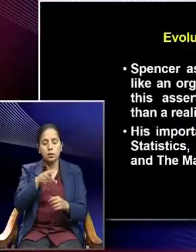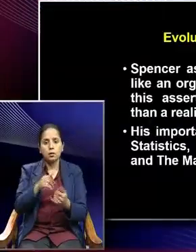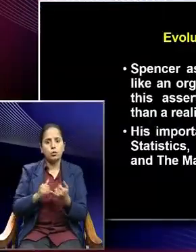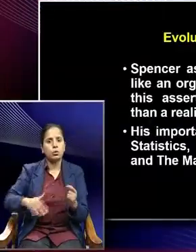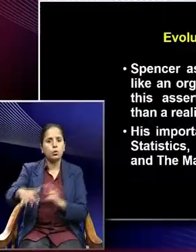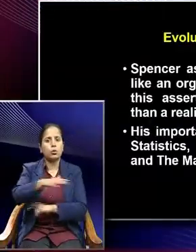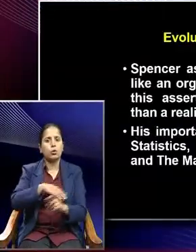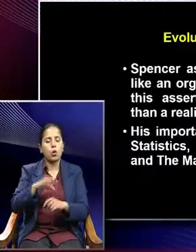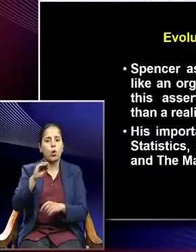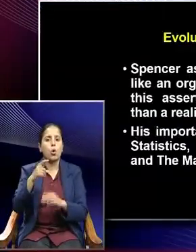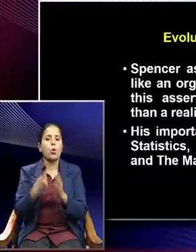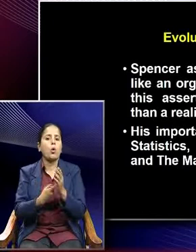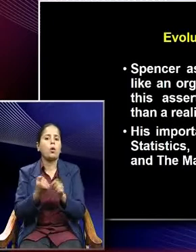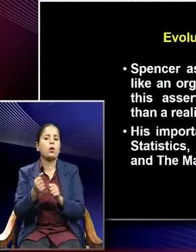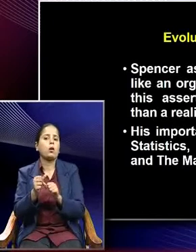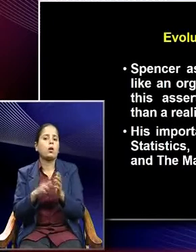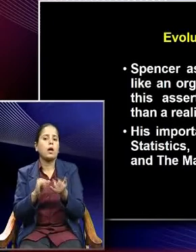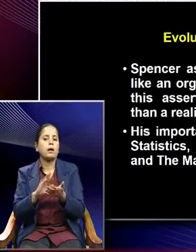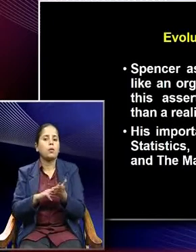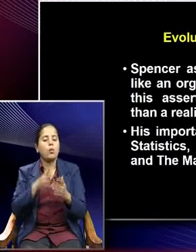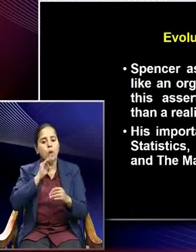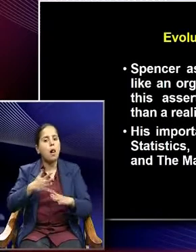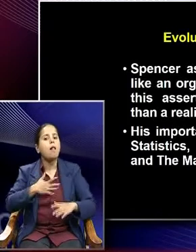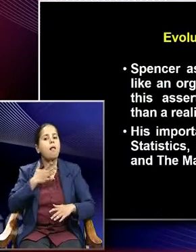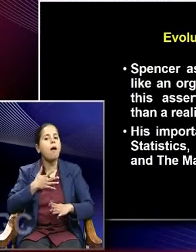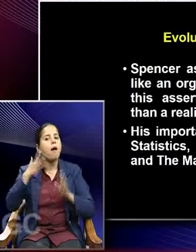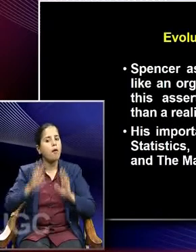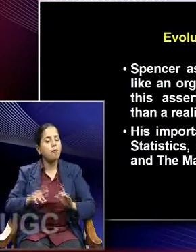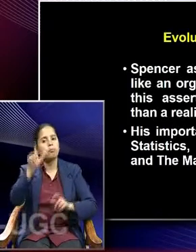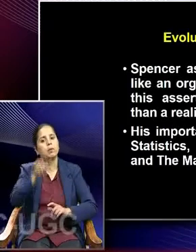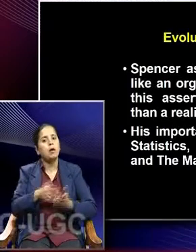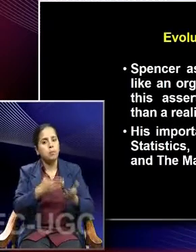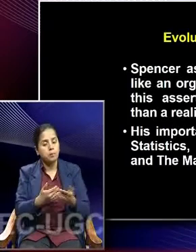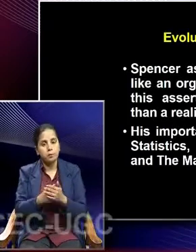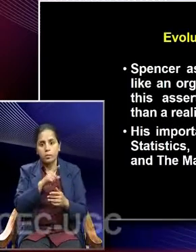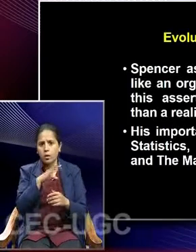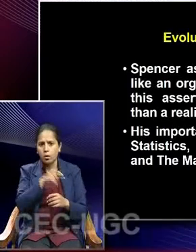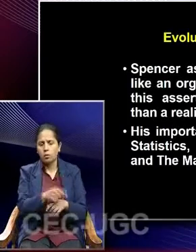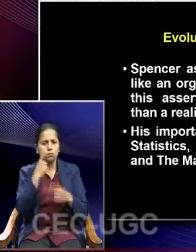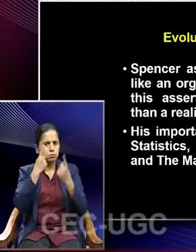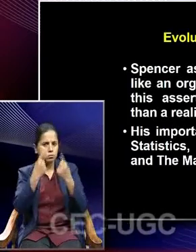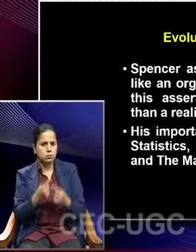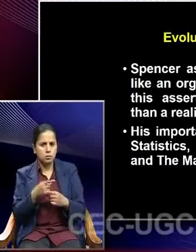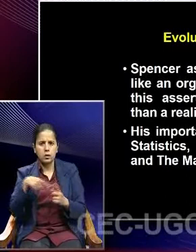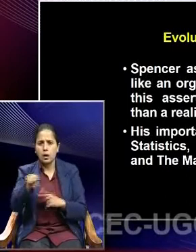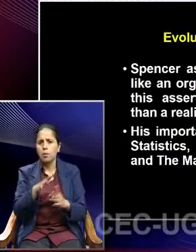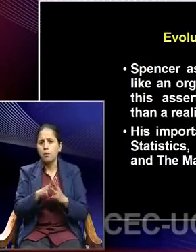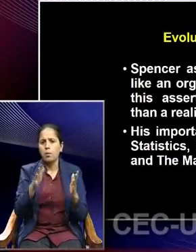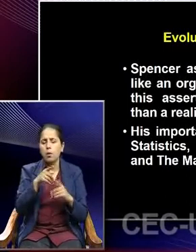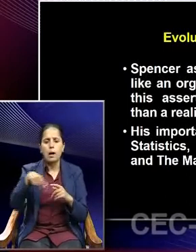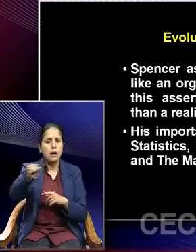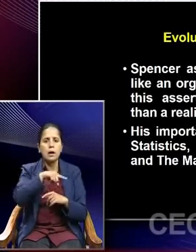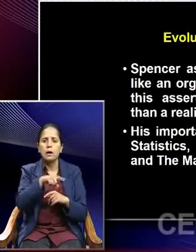an organism or living body. But this assertion was more analogy than a reality, because